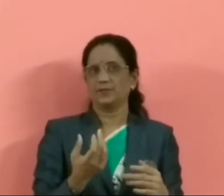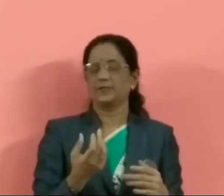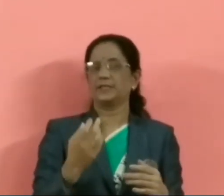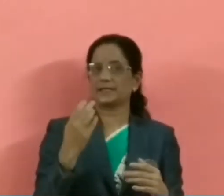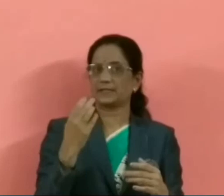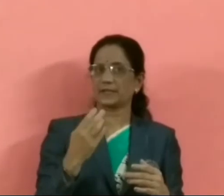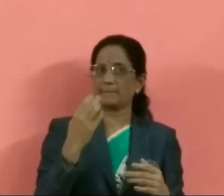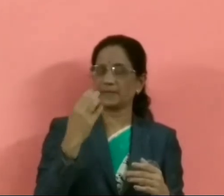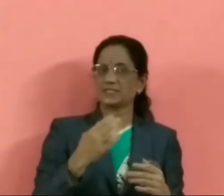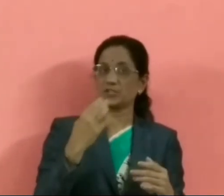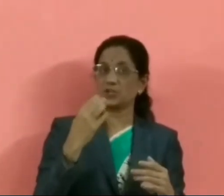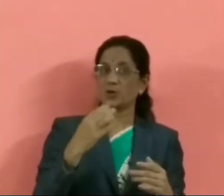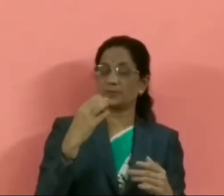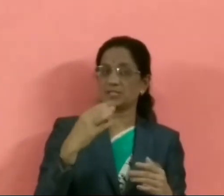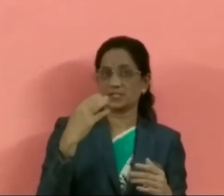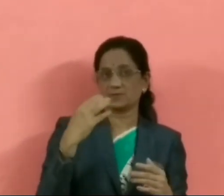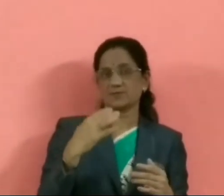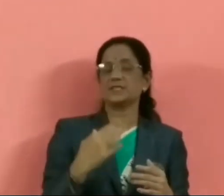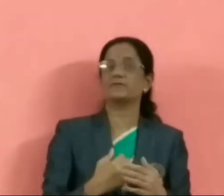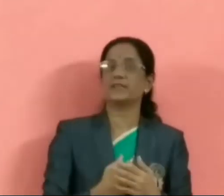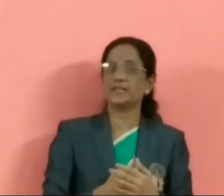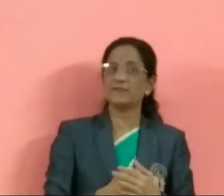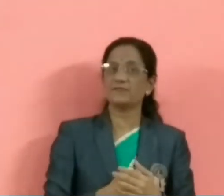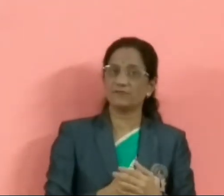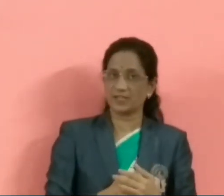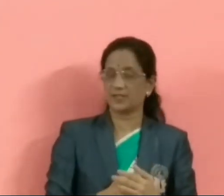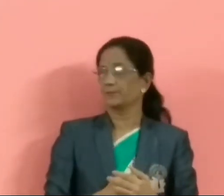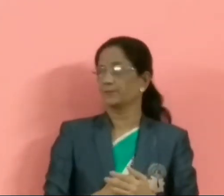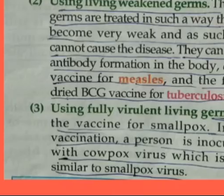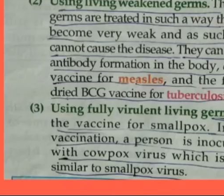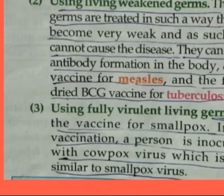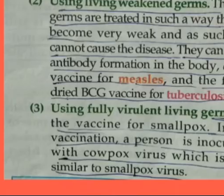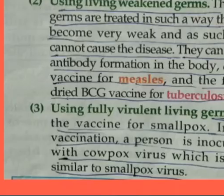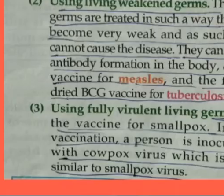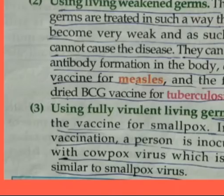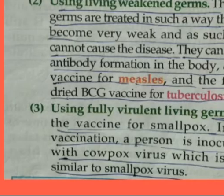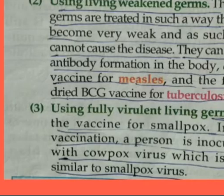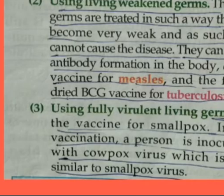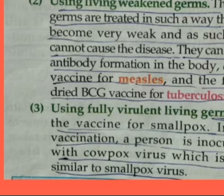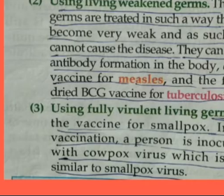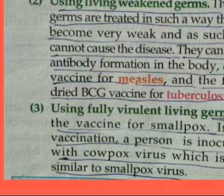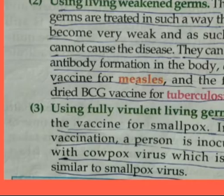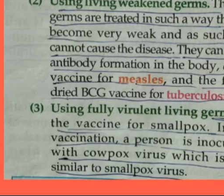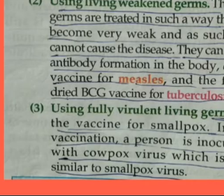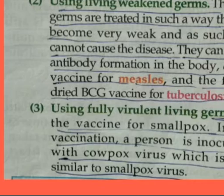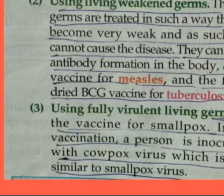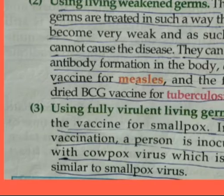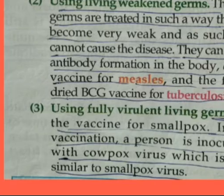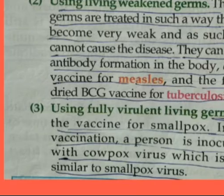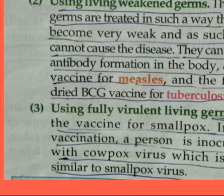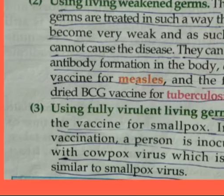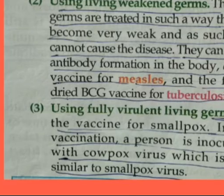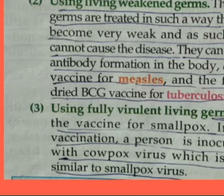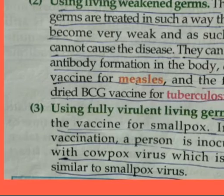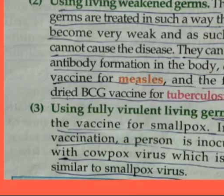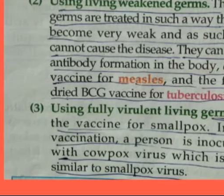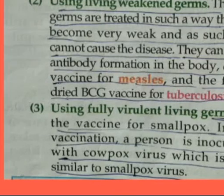The capacity of the germs is very weak. The living germs are created in such a way that